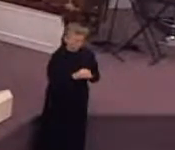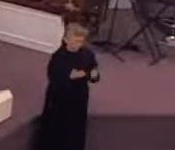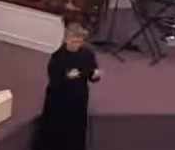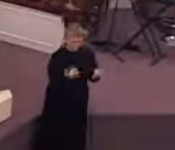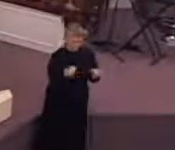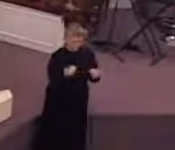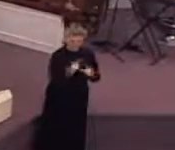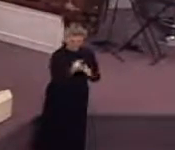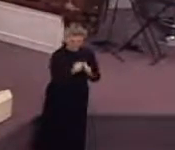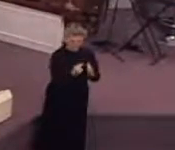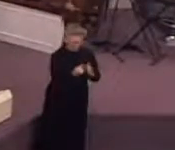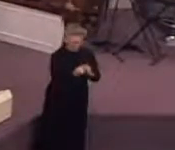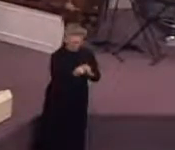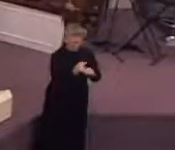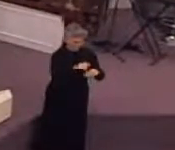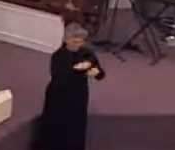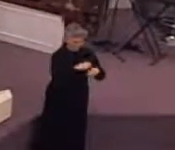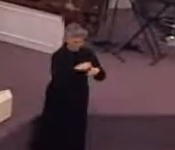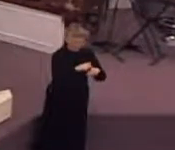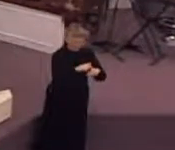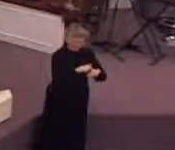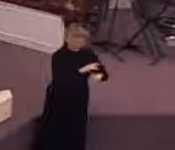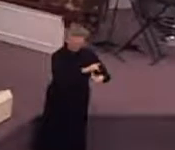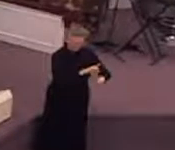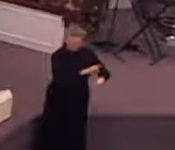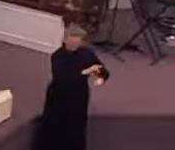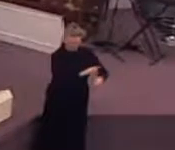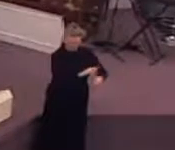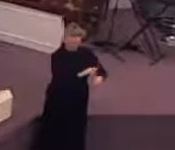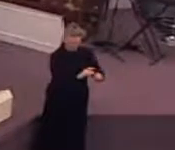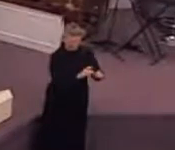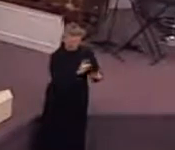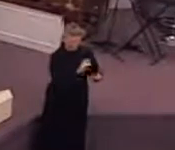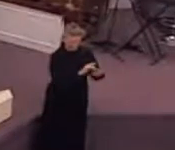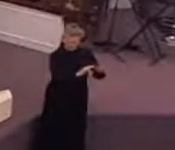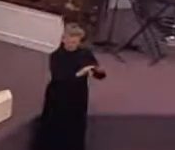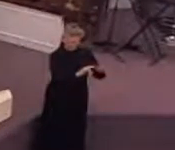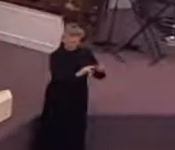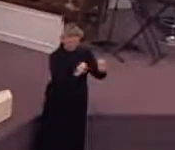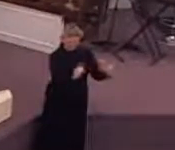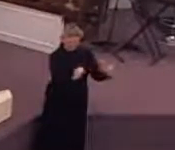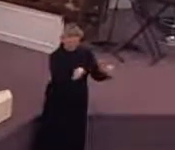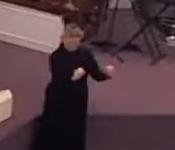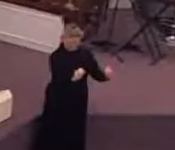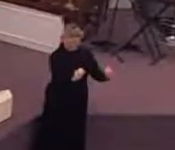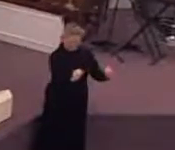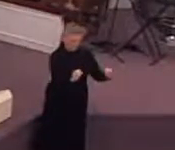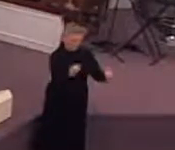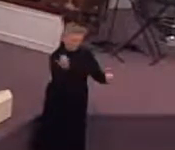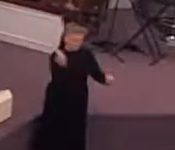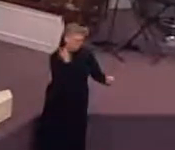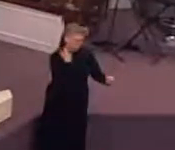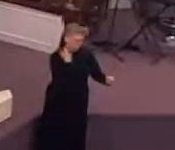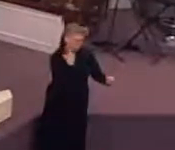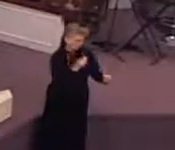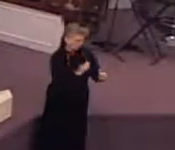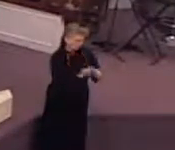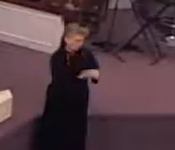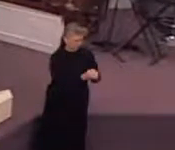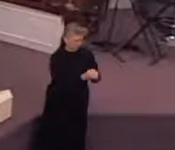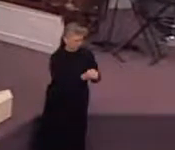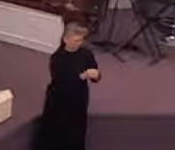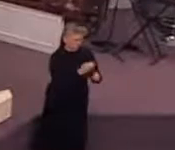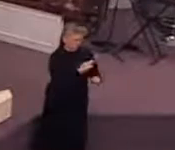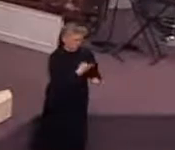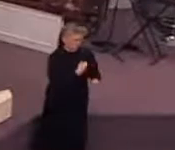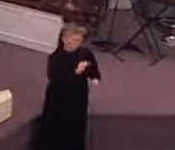on, in an hour where there is barrenness, where there's spiritual emptiness, where there is bankrupt values, amen, where